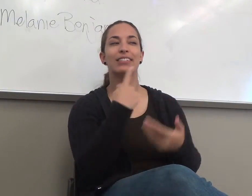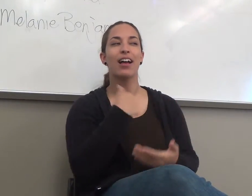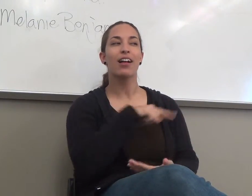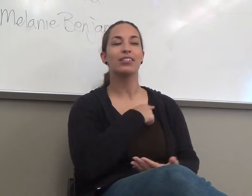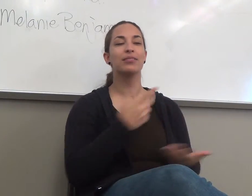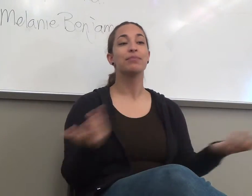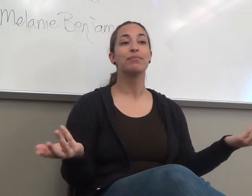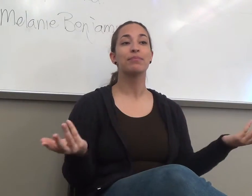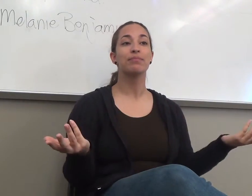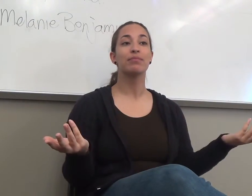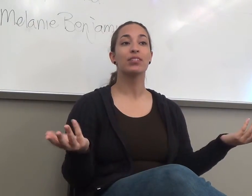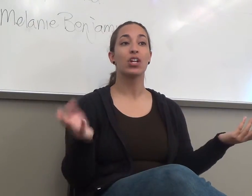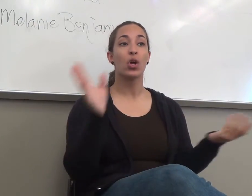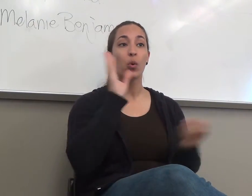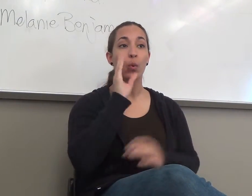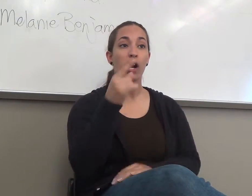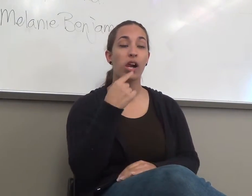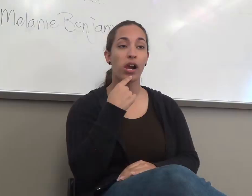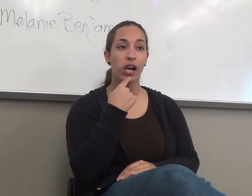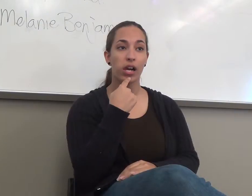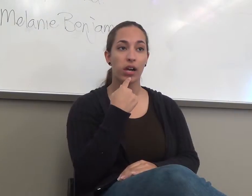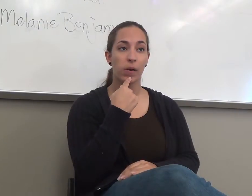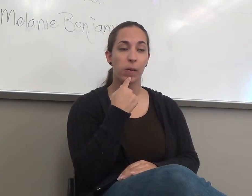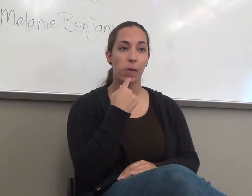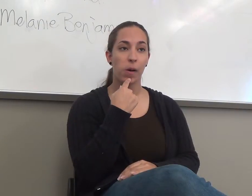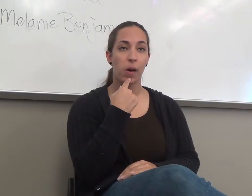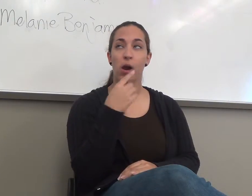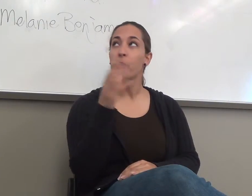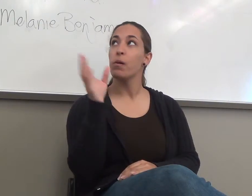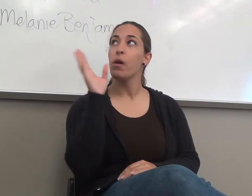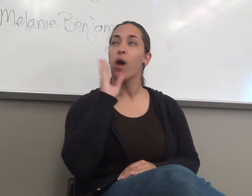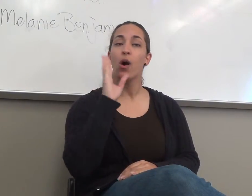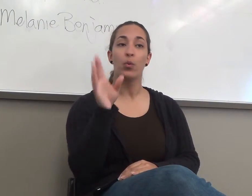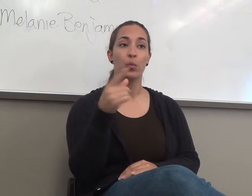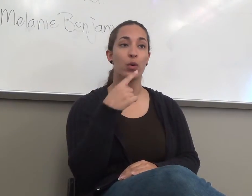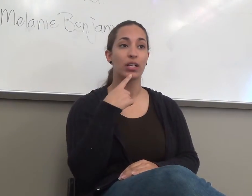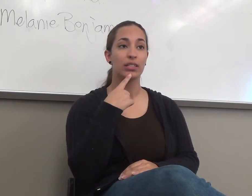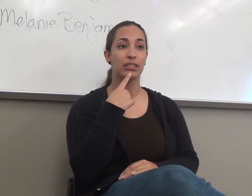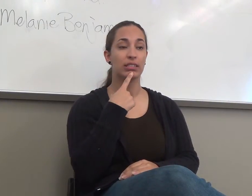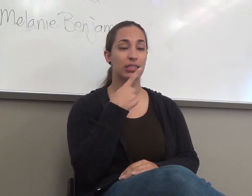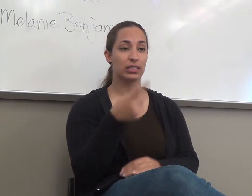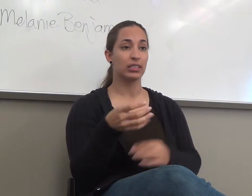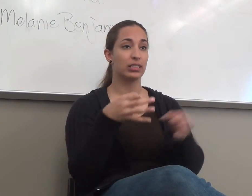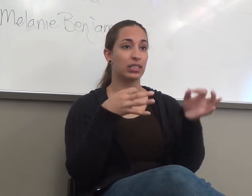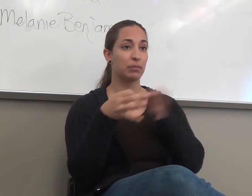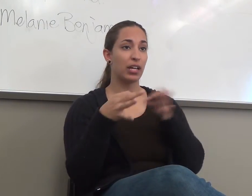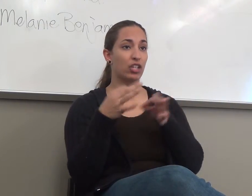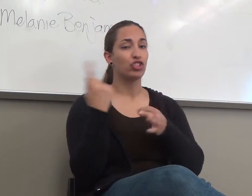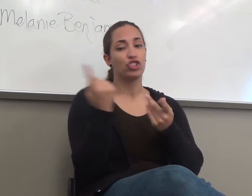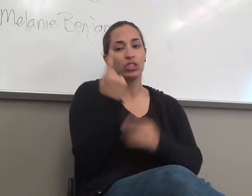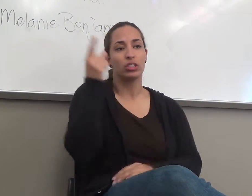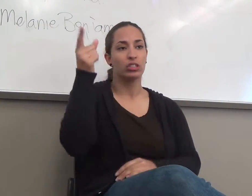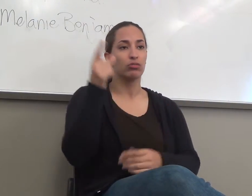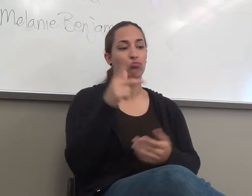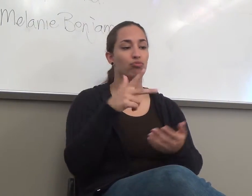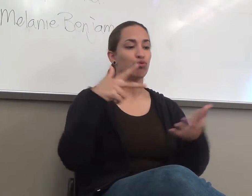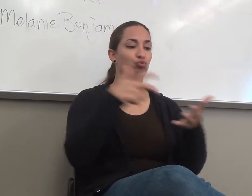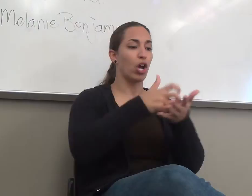Is it going to tell us just that this truck turned over? No. What can you put here? This is, again,